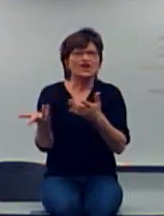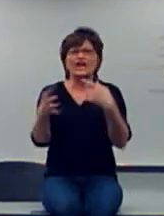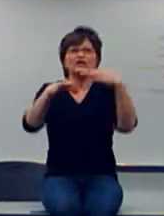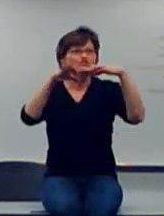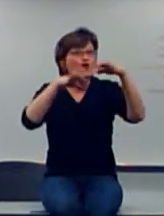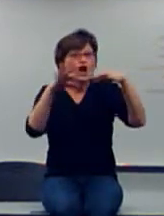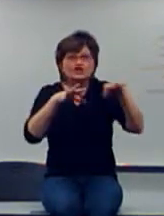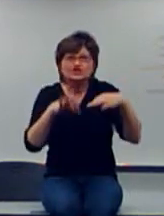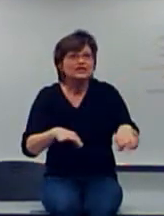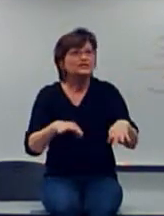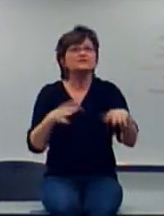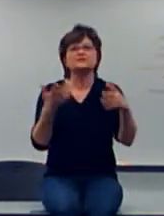whatever they do,